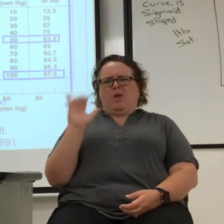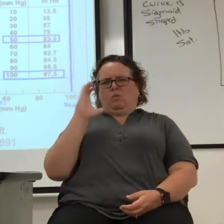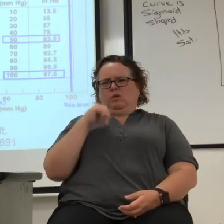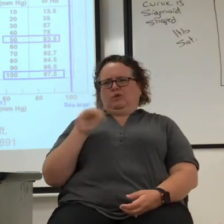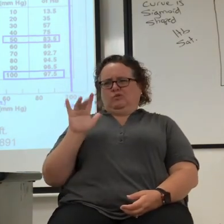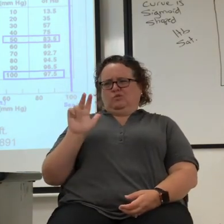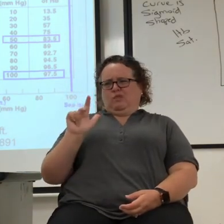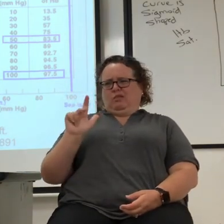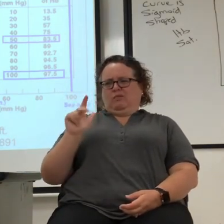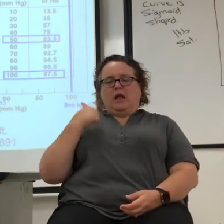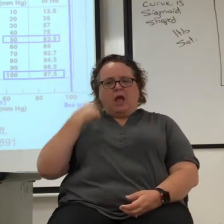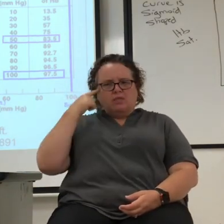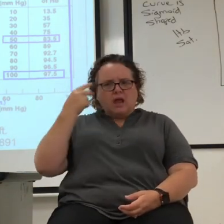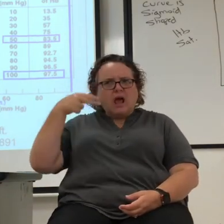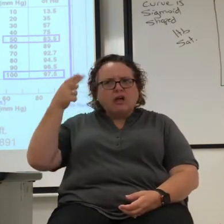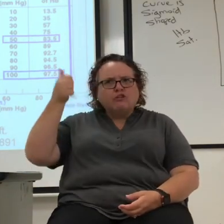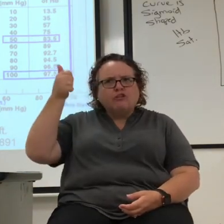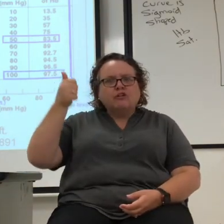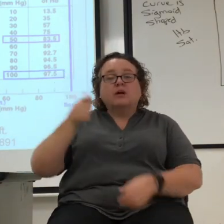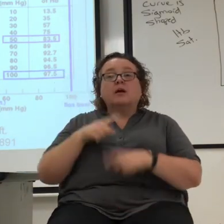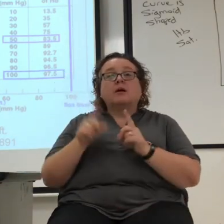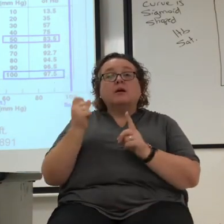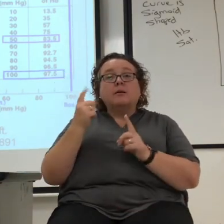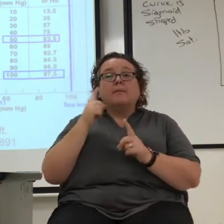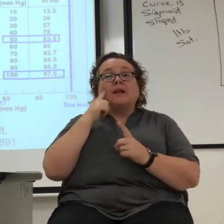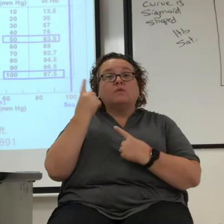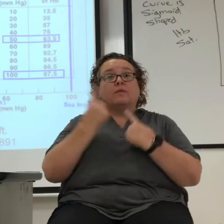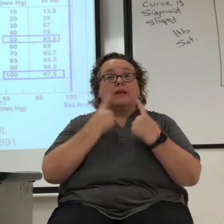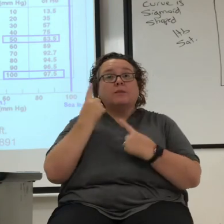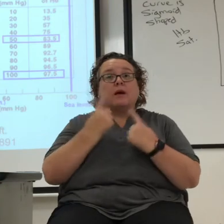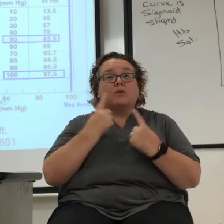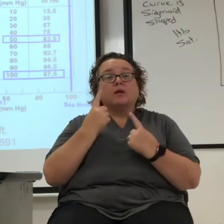I figured it'd be higher. But then if you think about it,